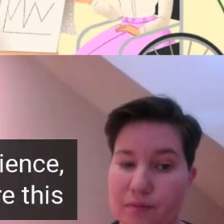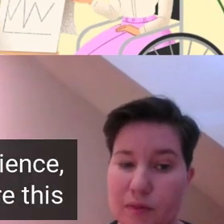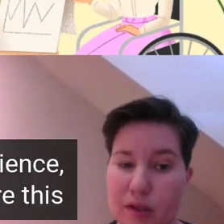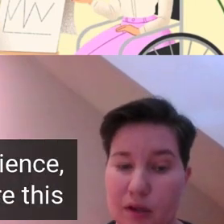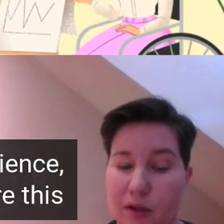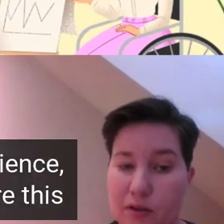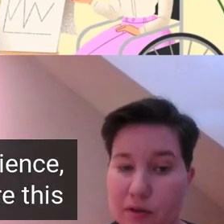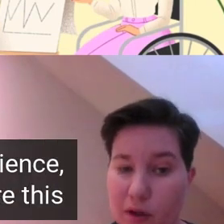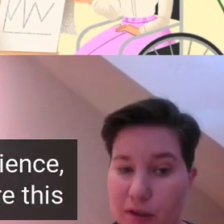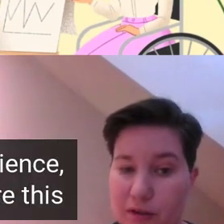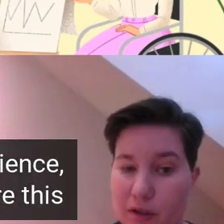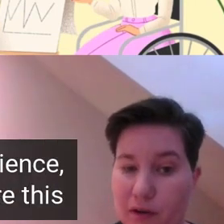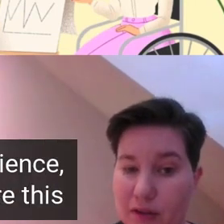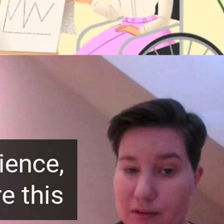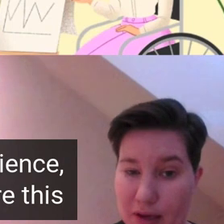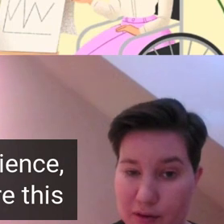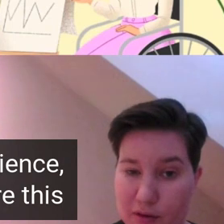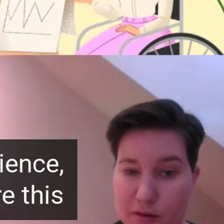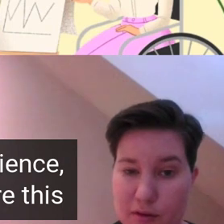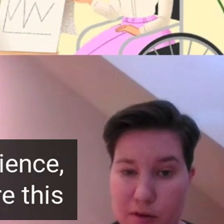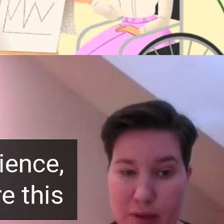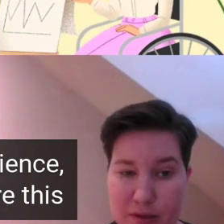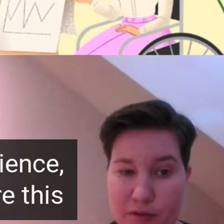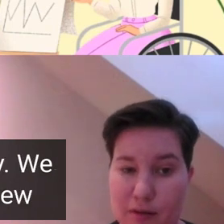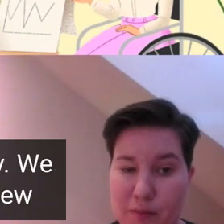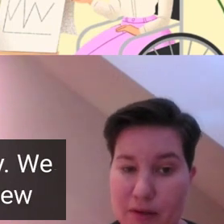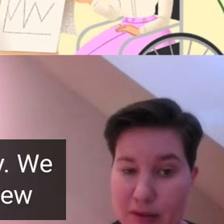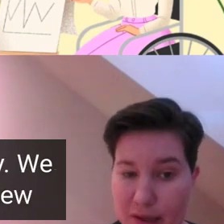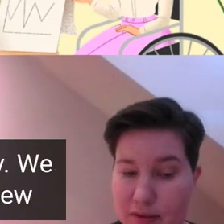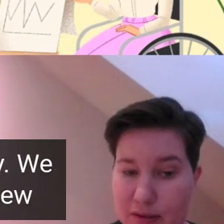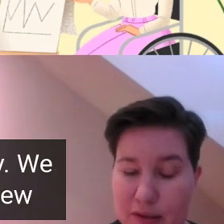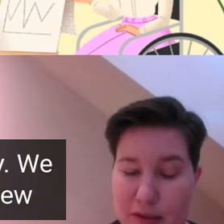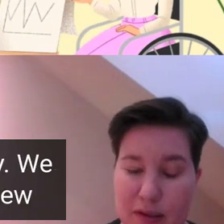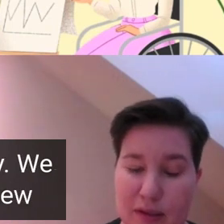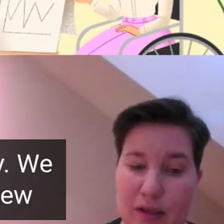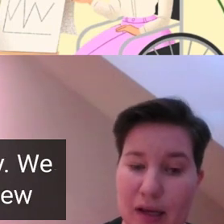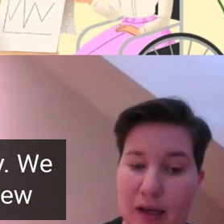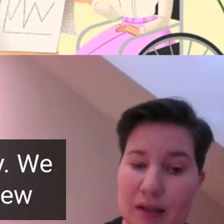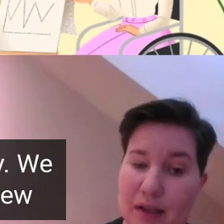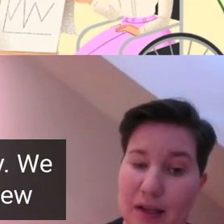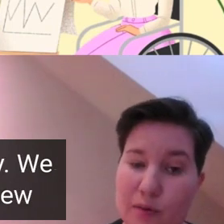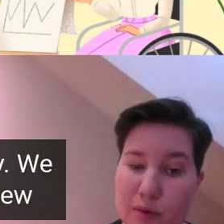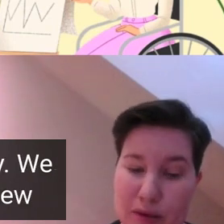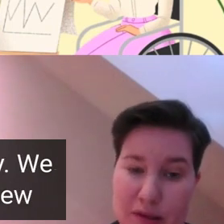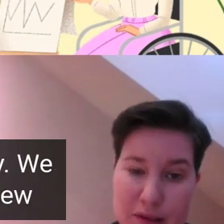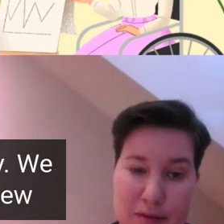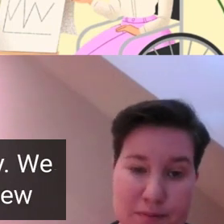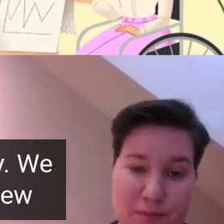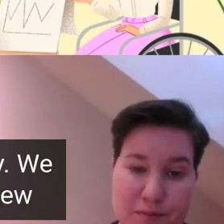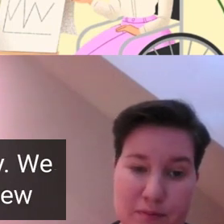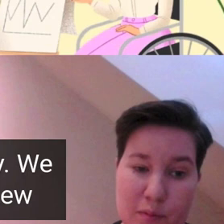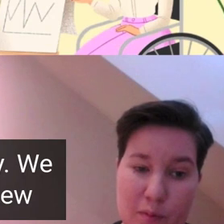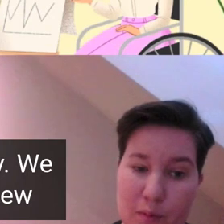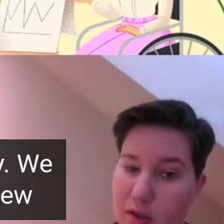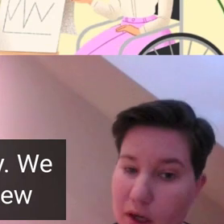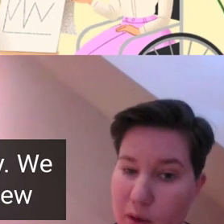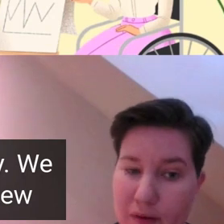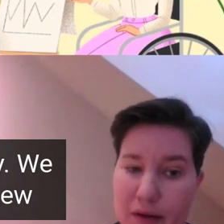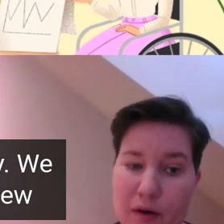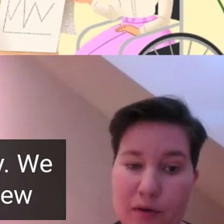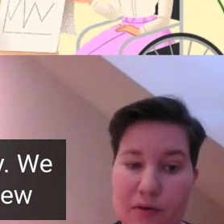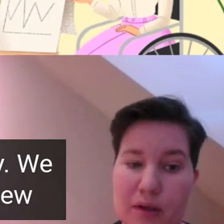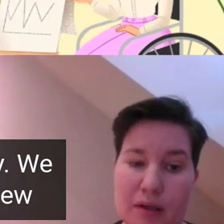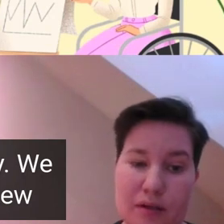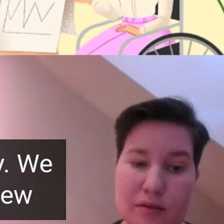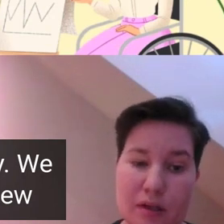experience, knowledge of the standards to measure this experience against, and accountability. We try to